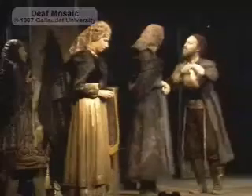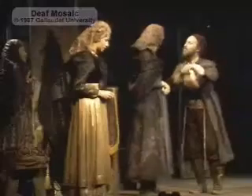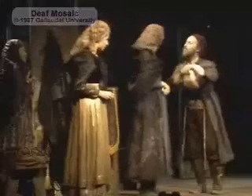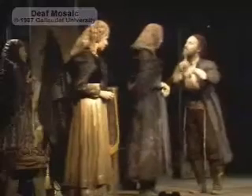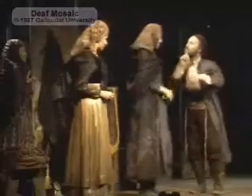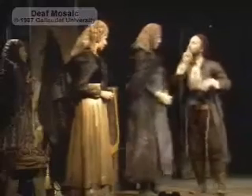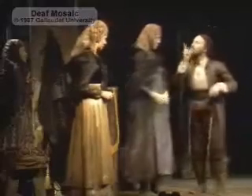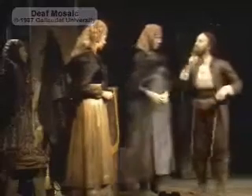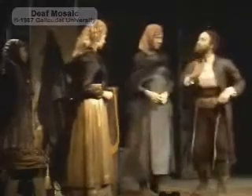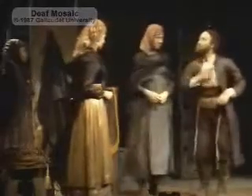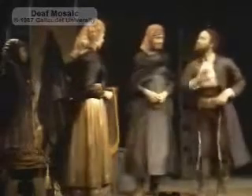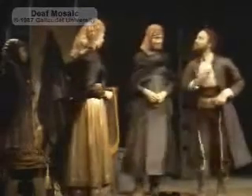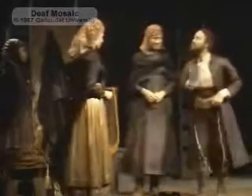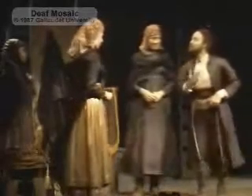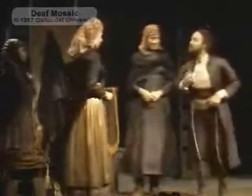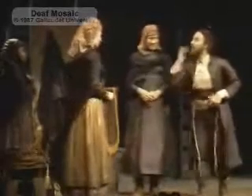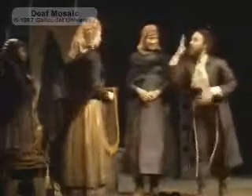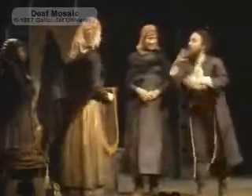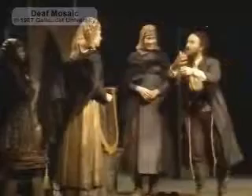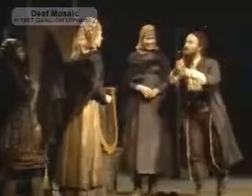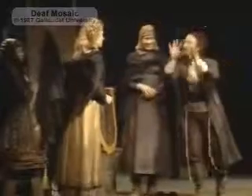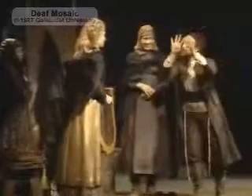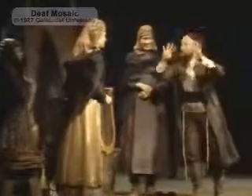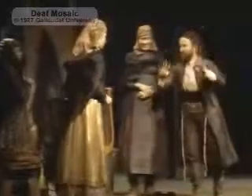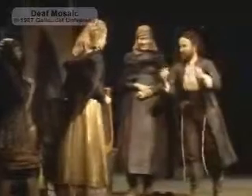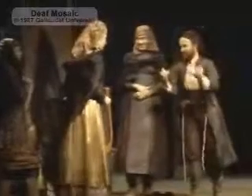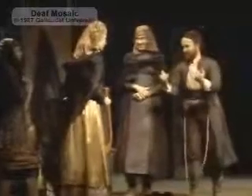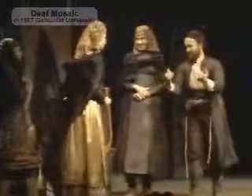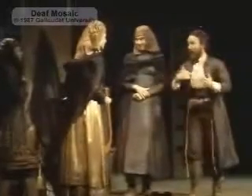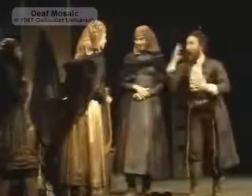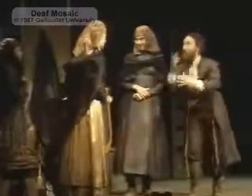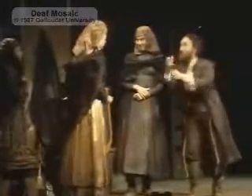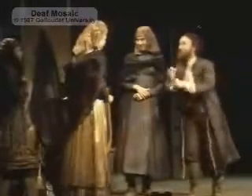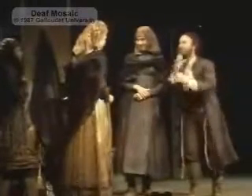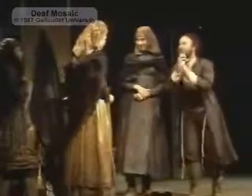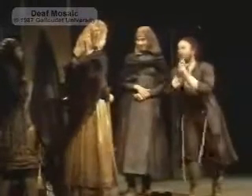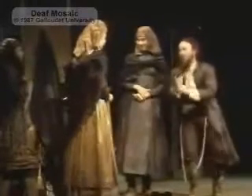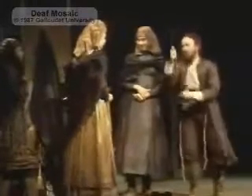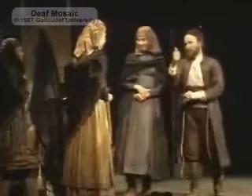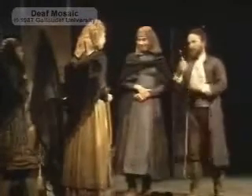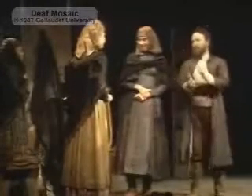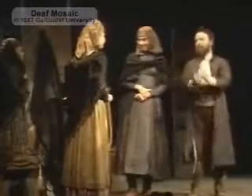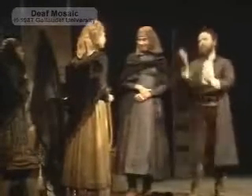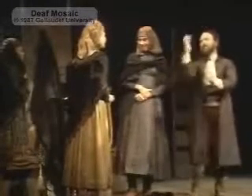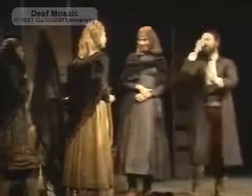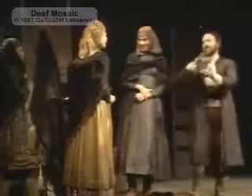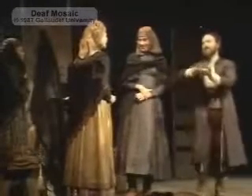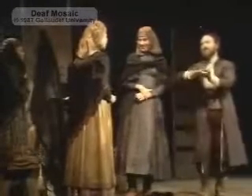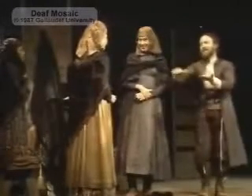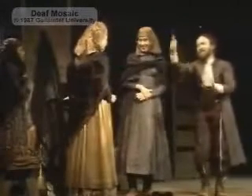Of course, of course. I'll bring the girls at once. Be honest. Jesus.